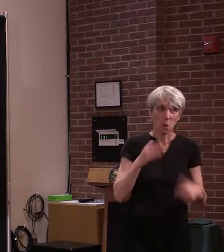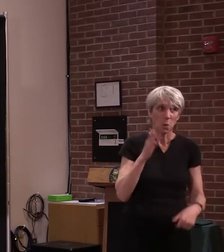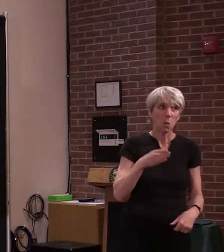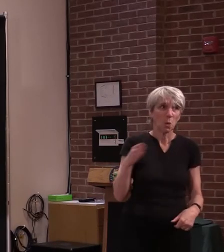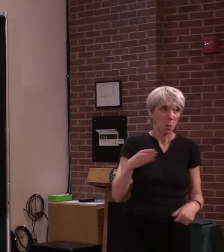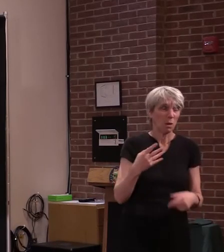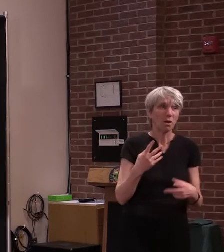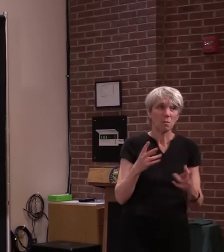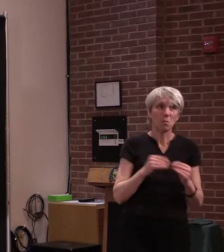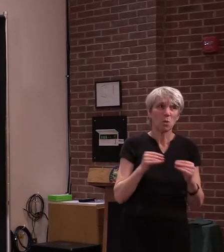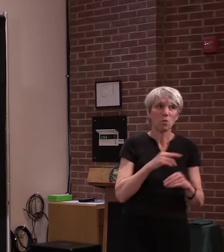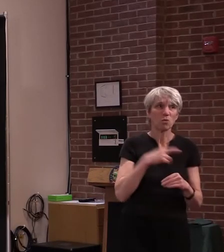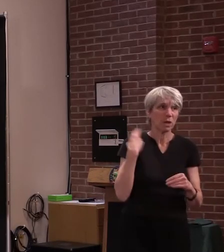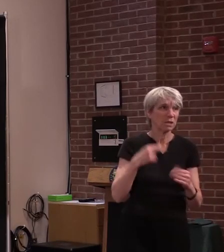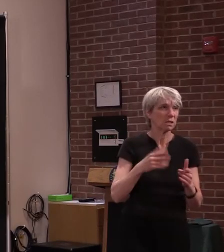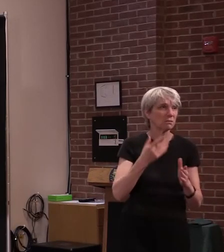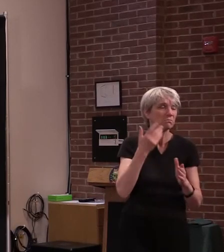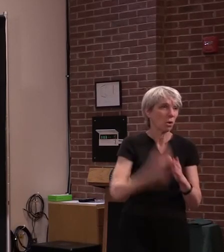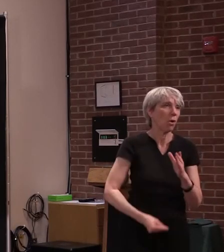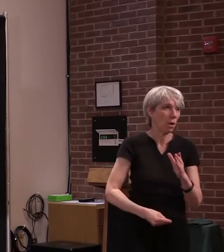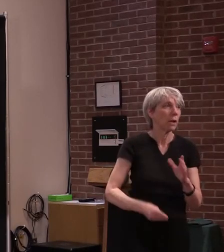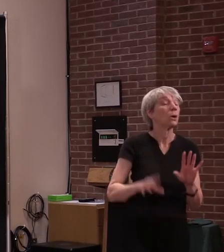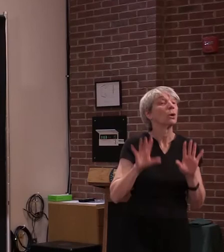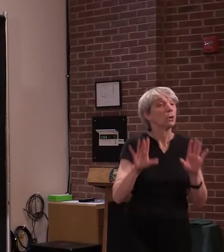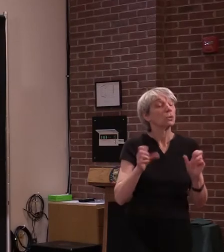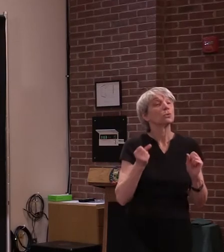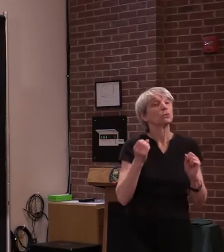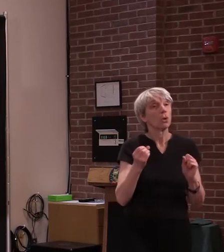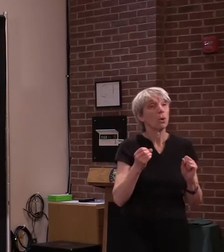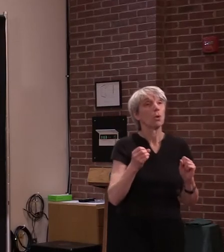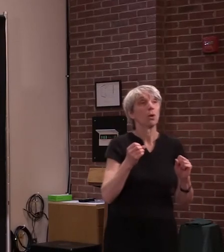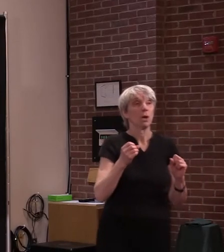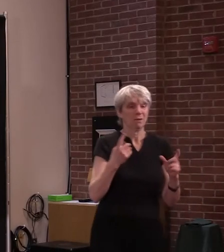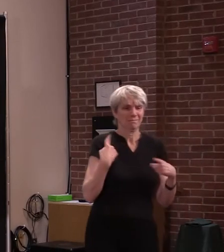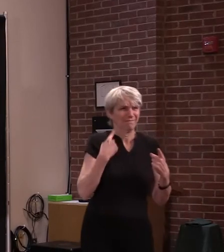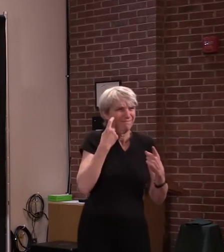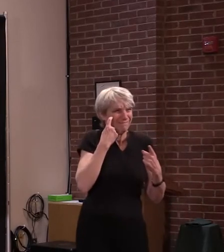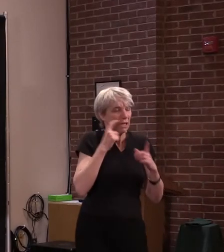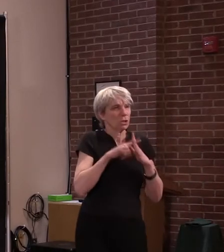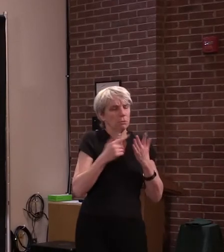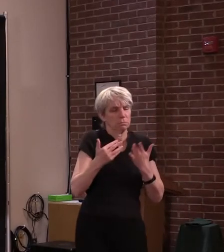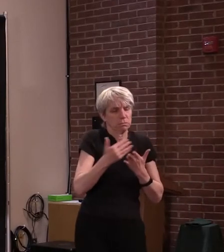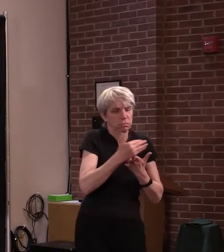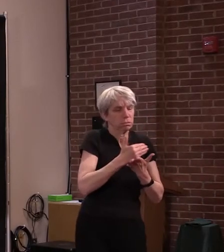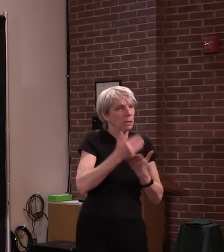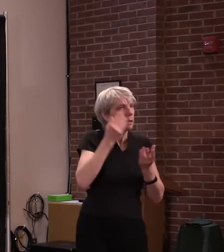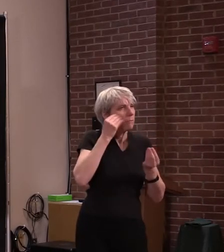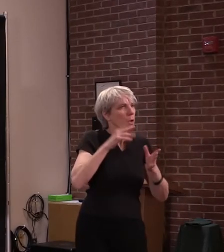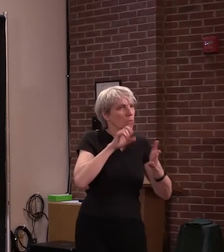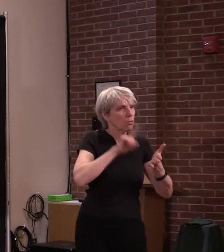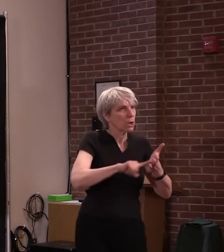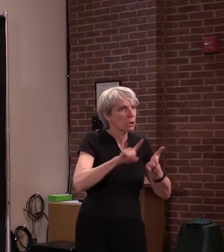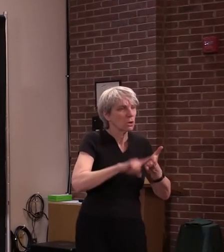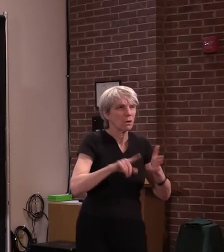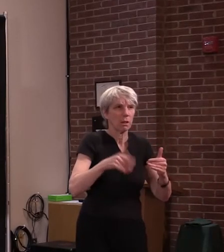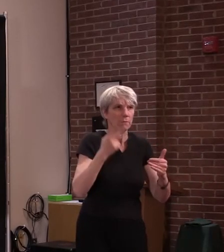that group not fair as well. So we'll have to see over